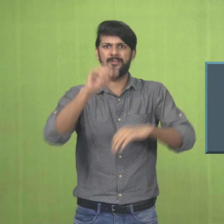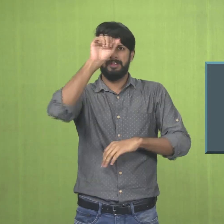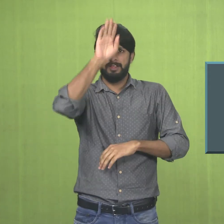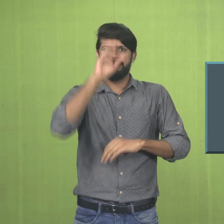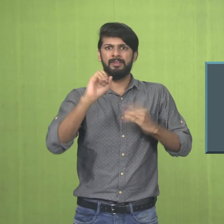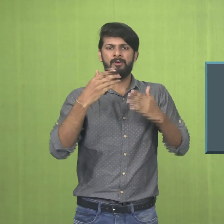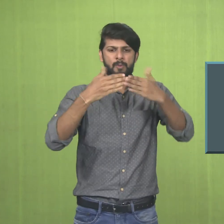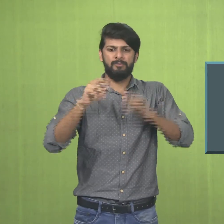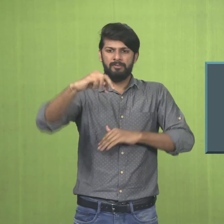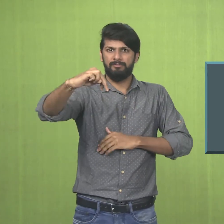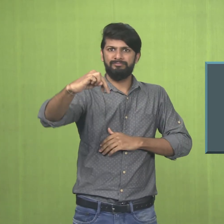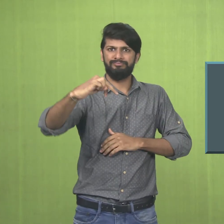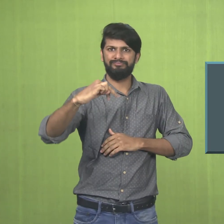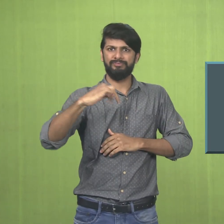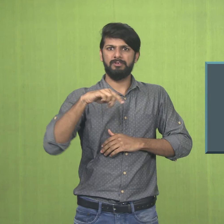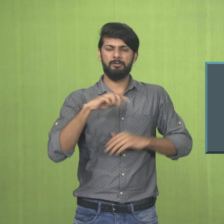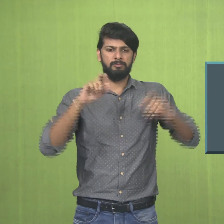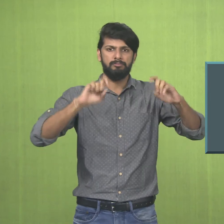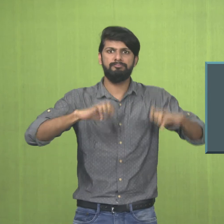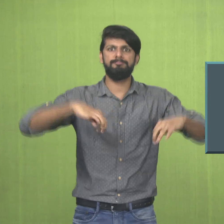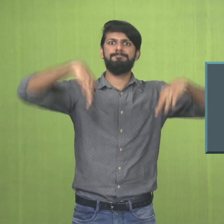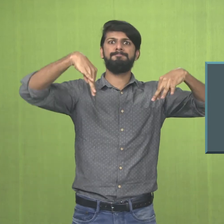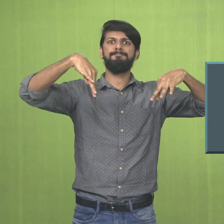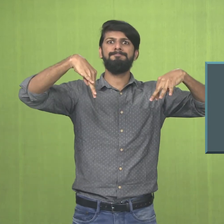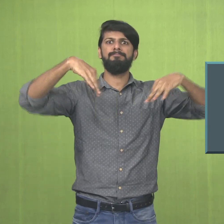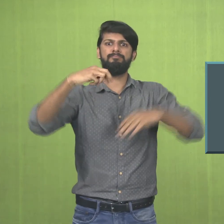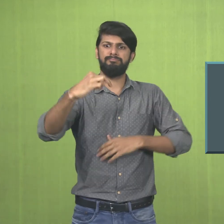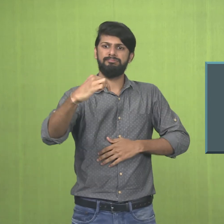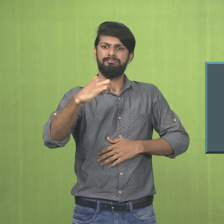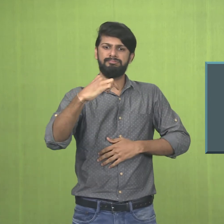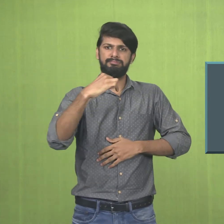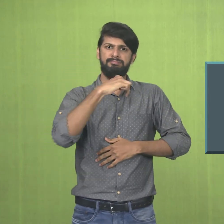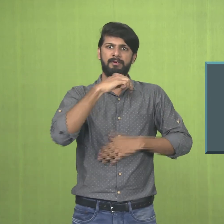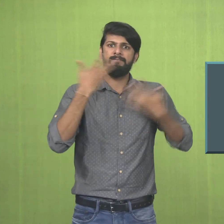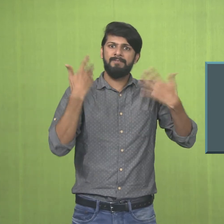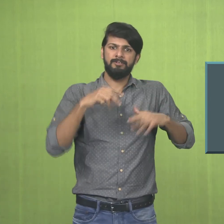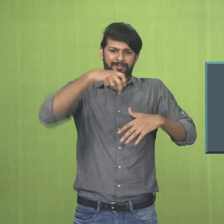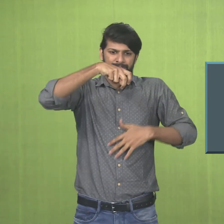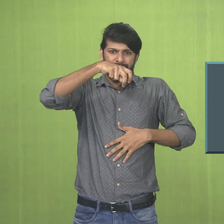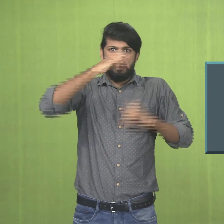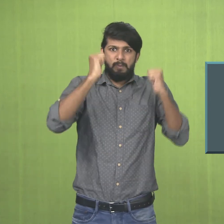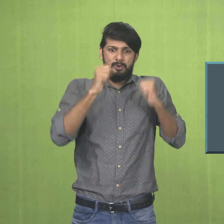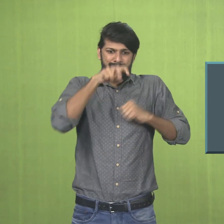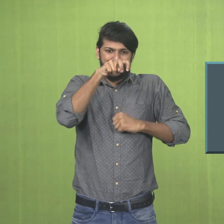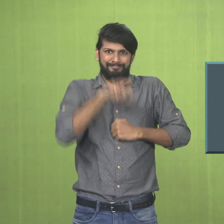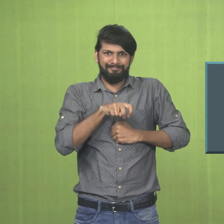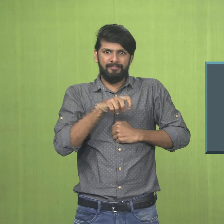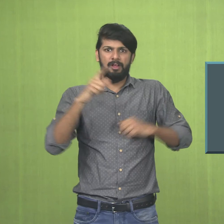court. Now, the king's court, for example, when the king or the emperor enters the court, everybody, all the courtiers,